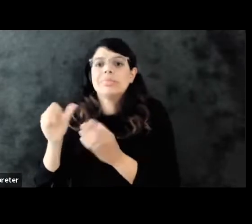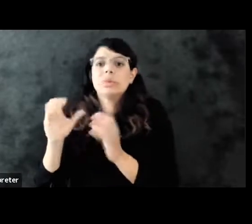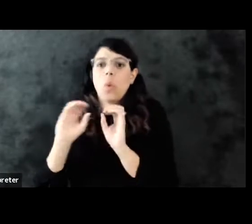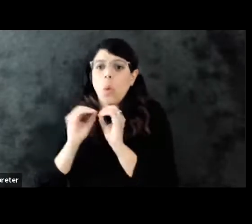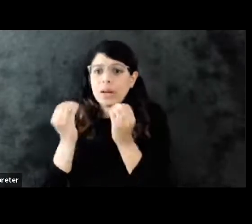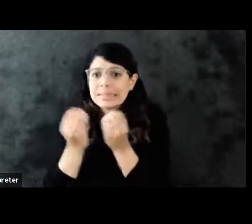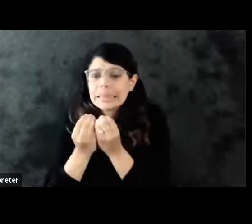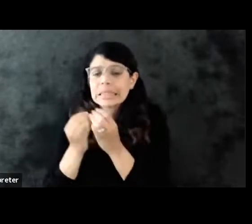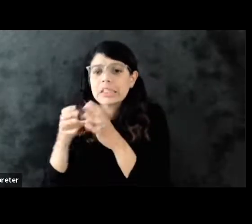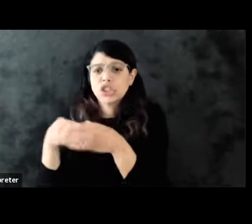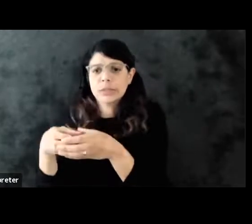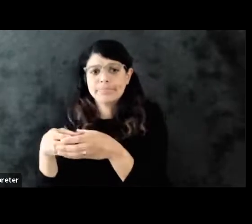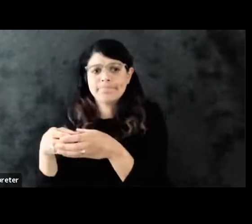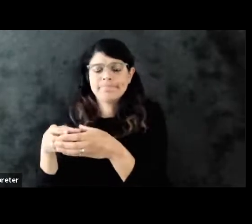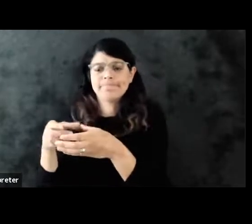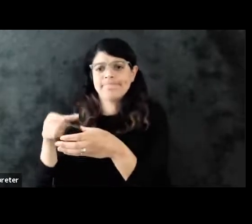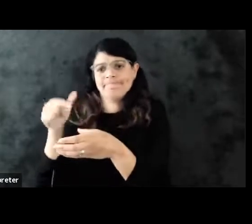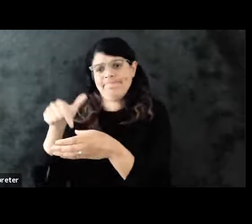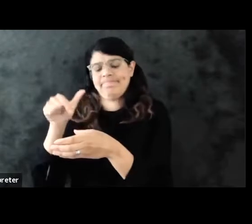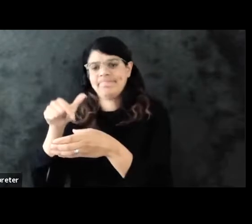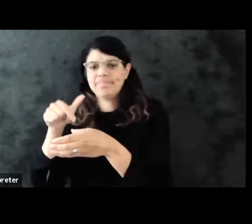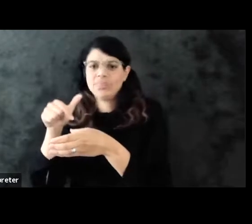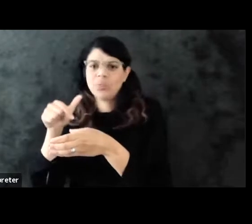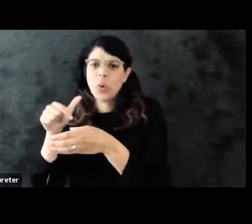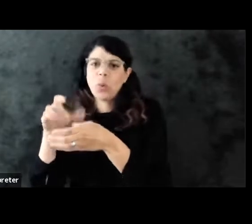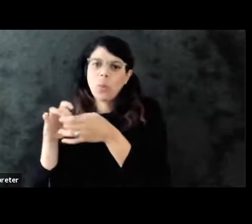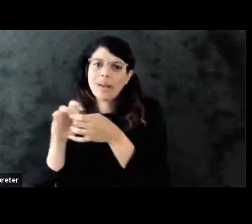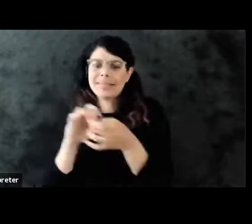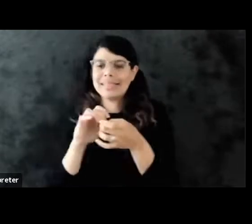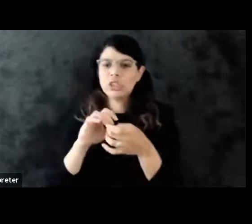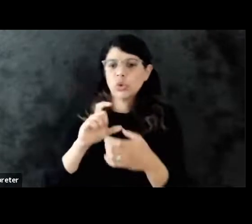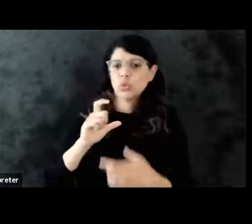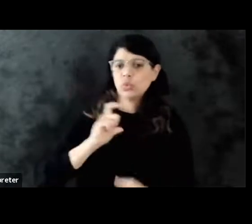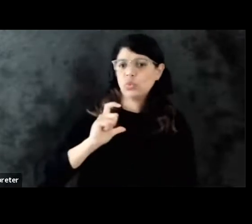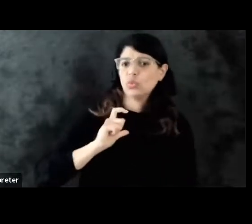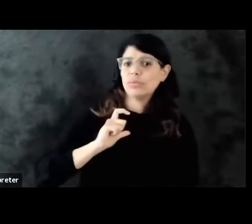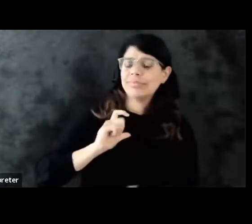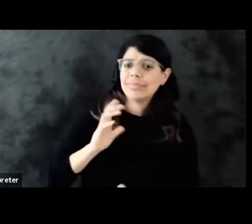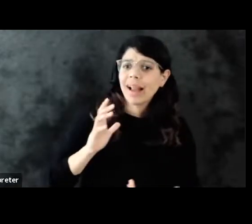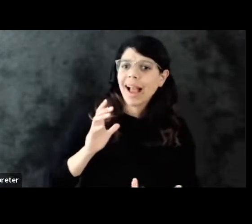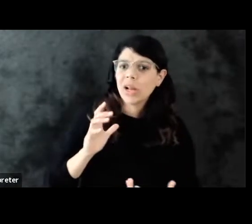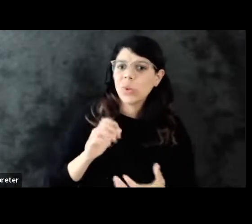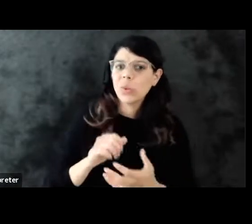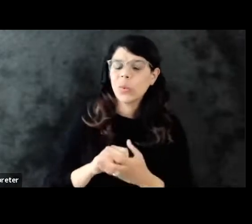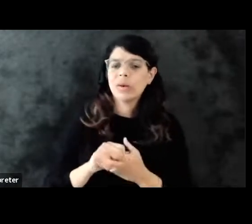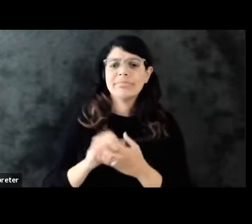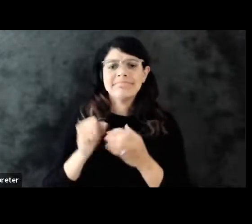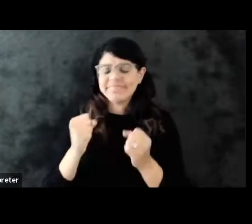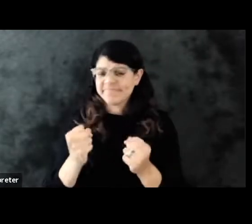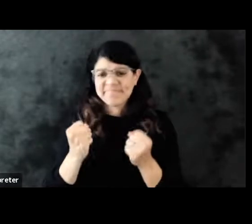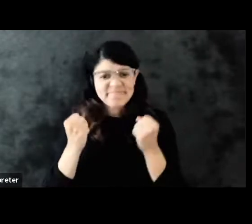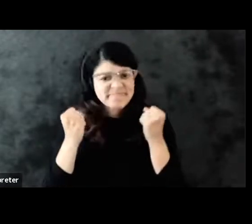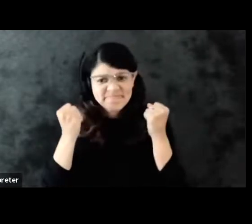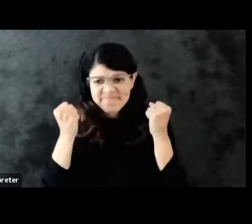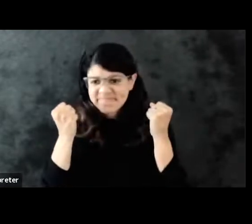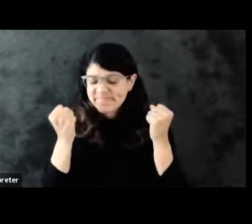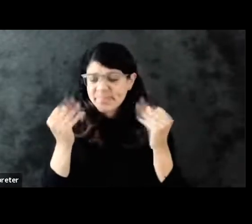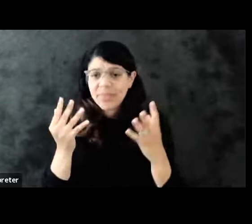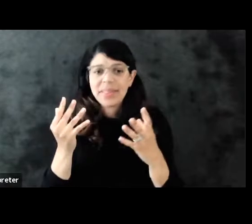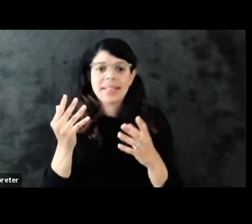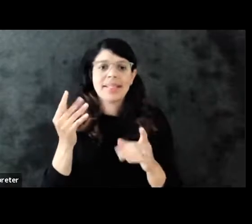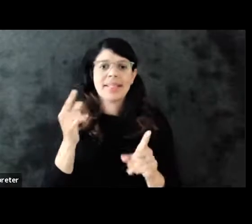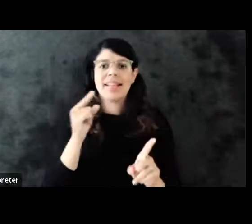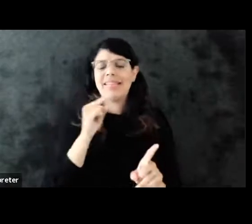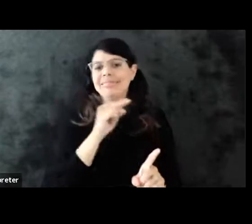Chicano organizations, you know what I mean? There's a lot more of our own kids in the fraternities and sororities, which is really